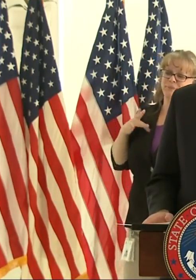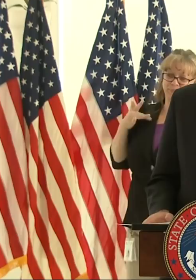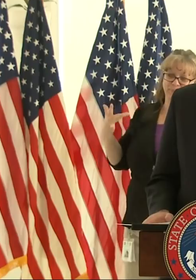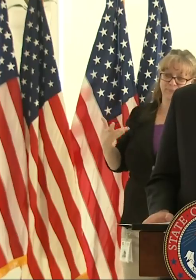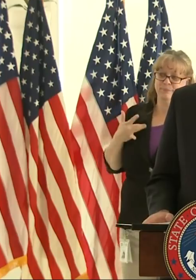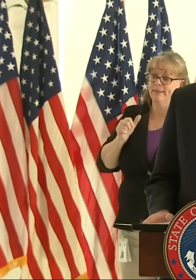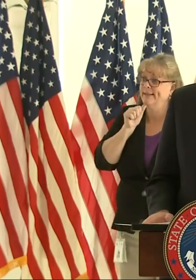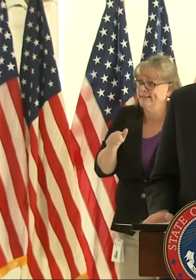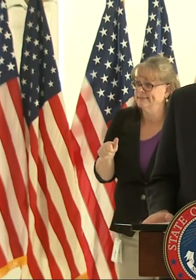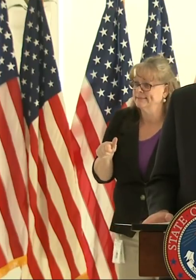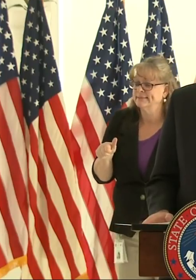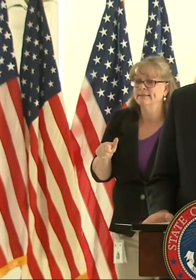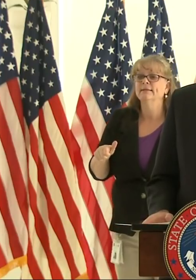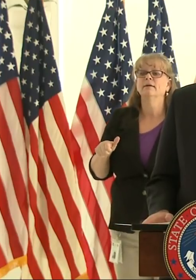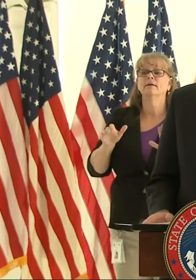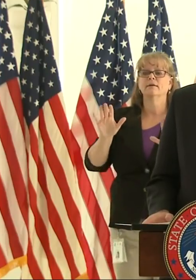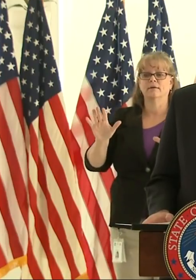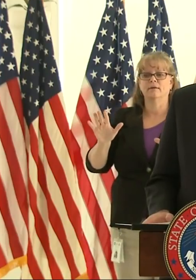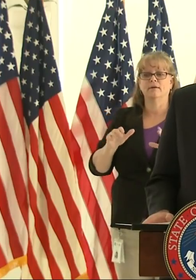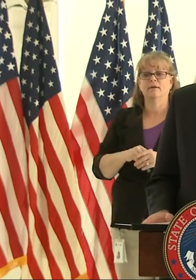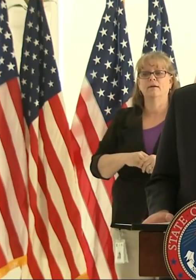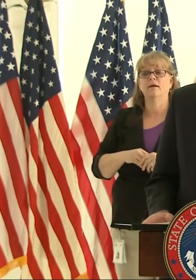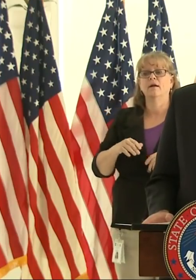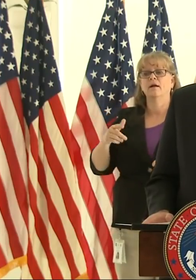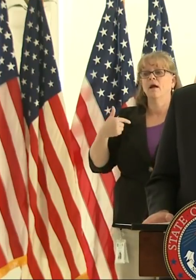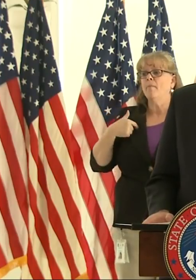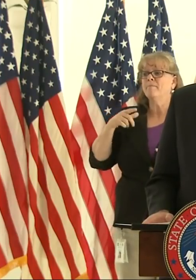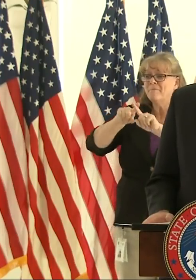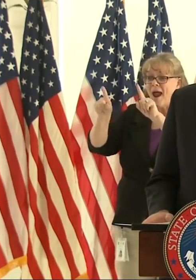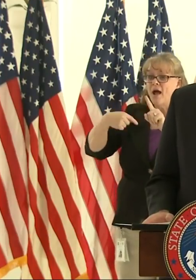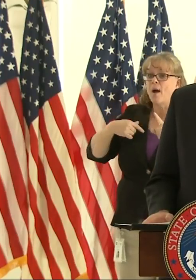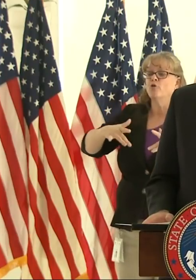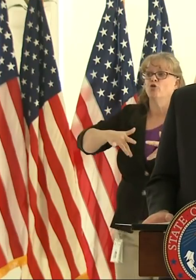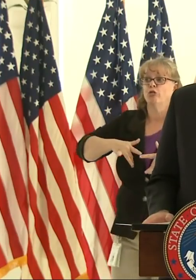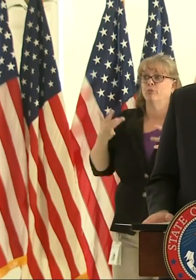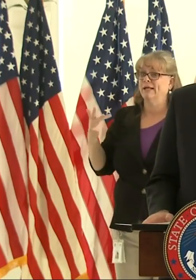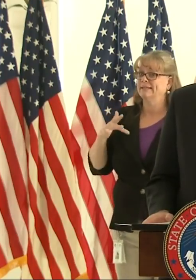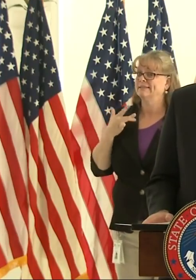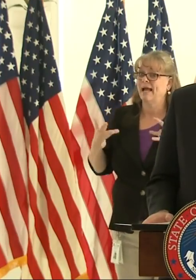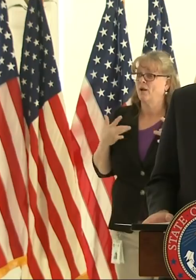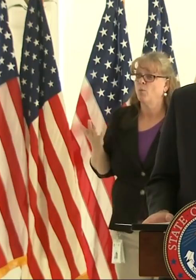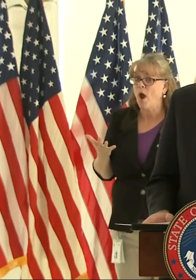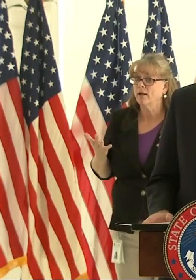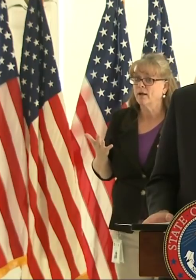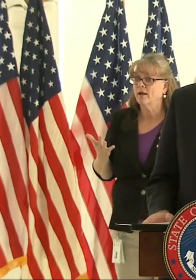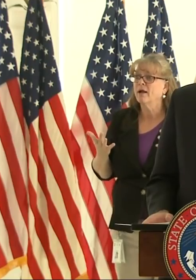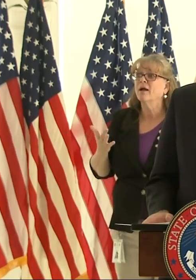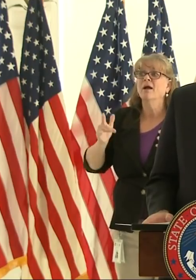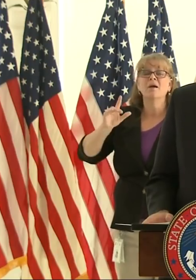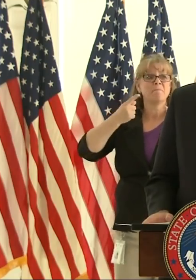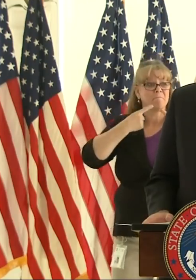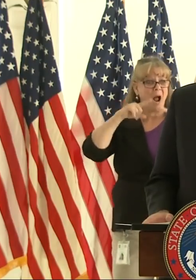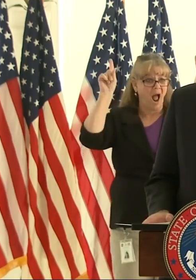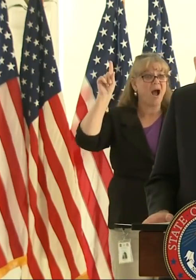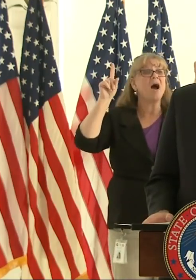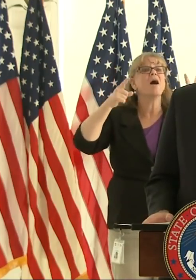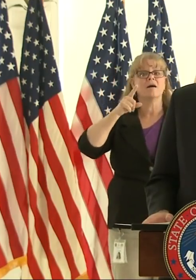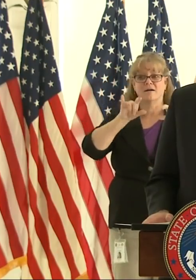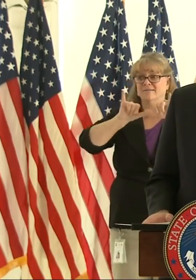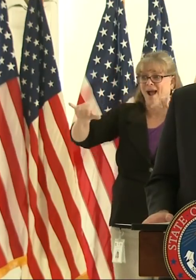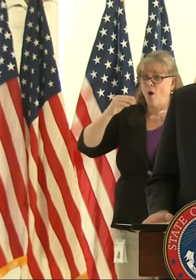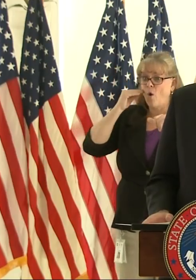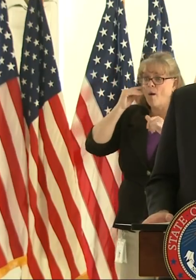I am thrilled. I am excited that has succeeded, and that order can end as we move to